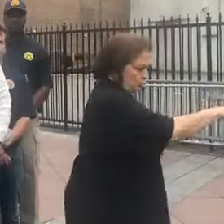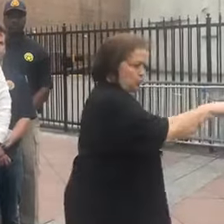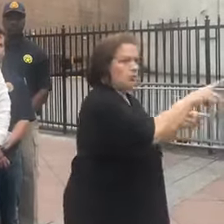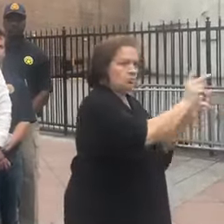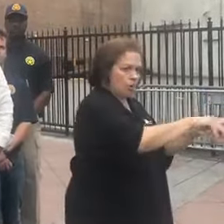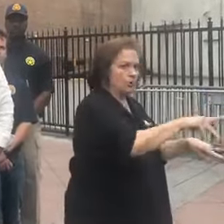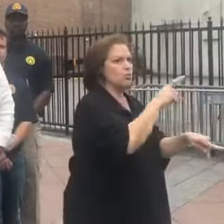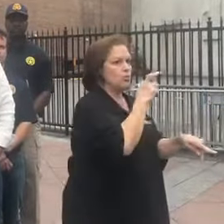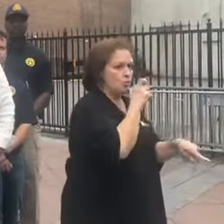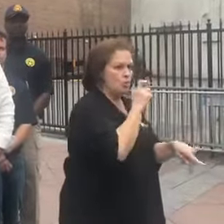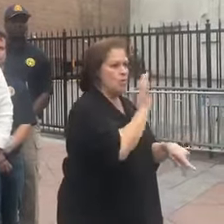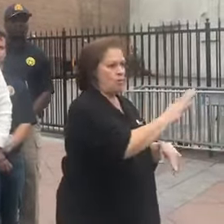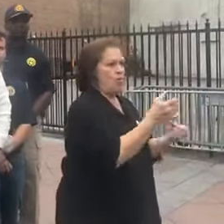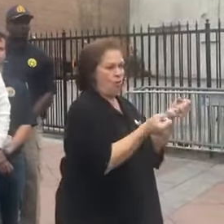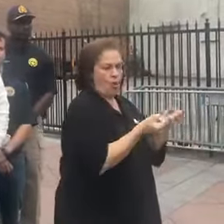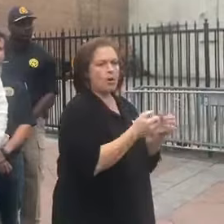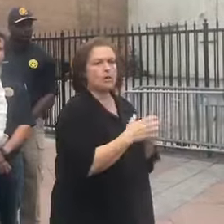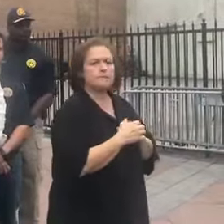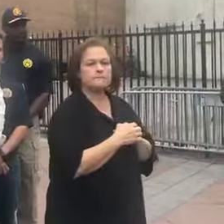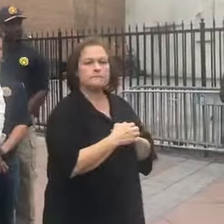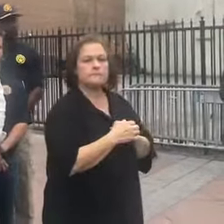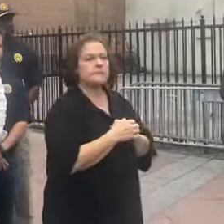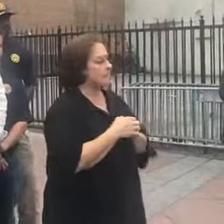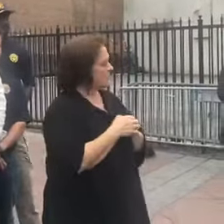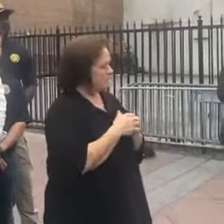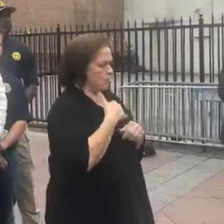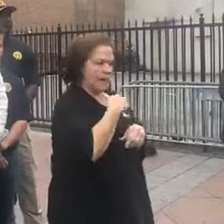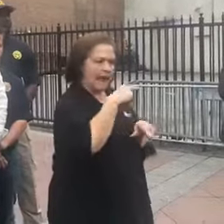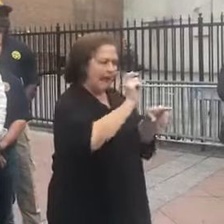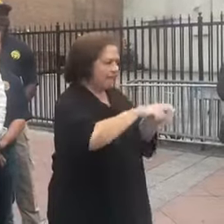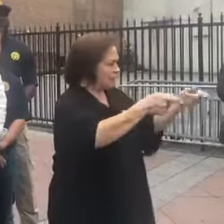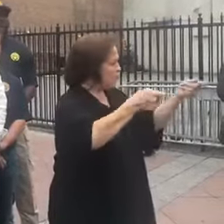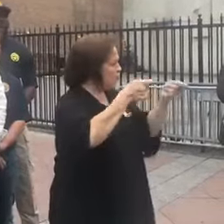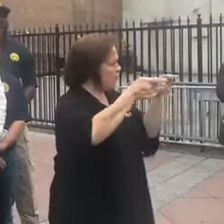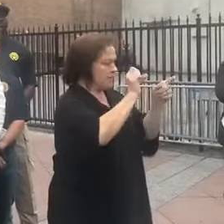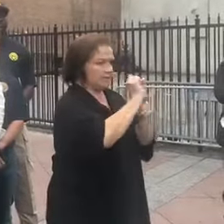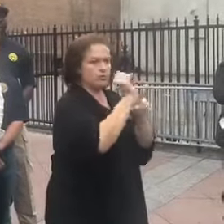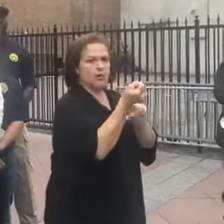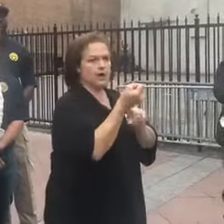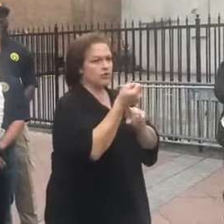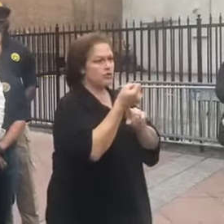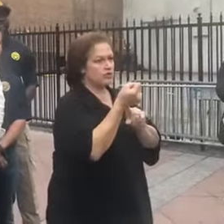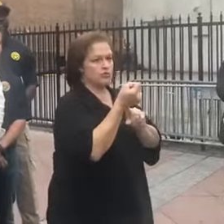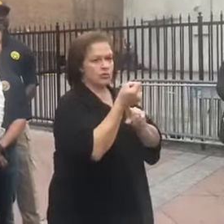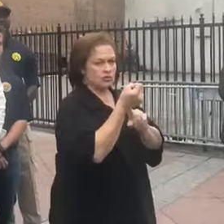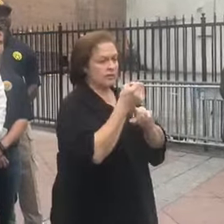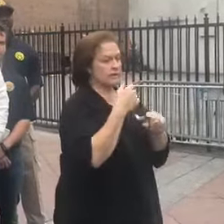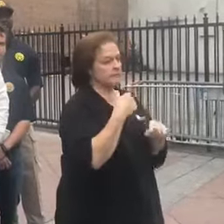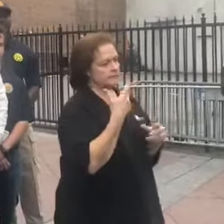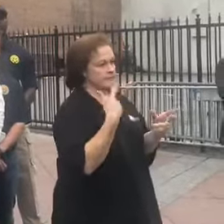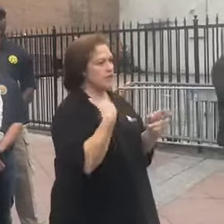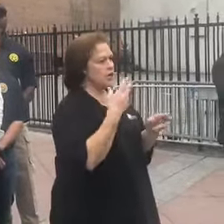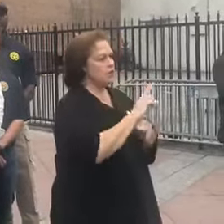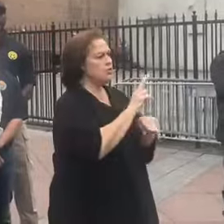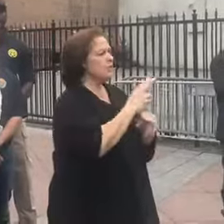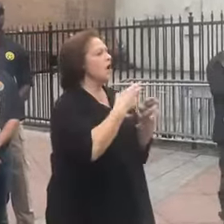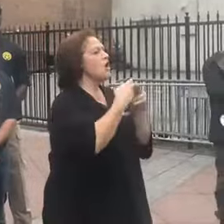the location where the people are directed to. Controlled environment every step of the way, and I've used the term like a